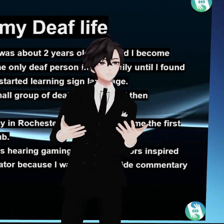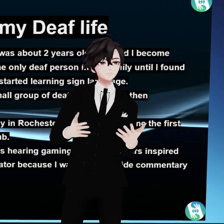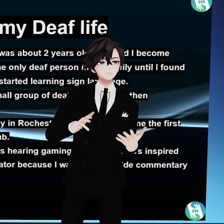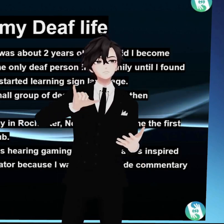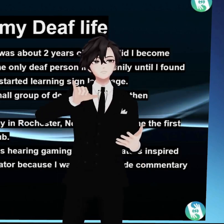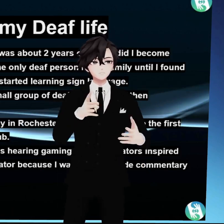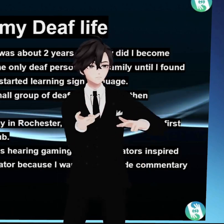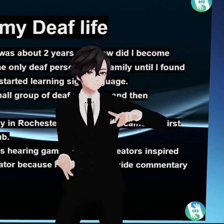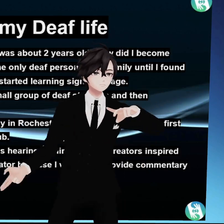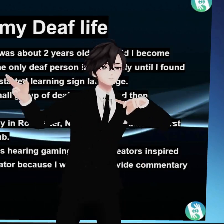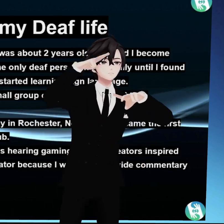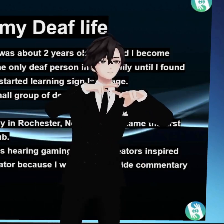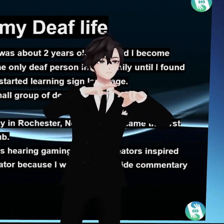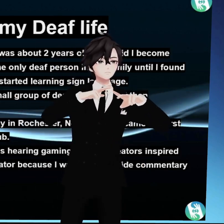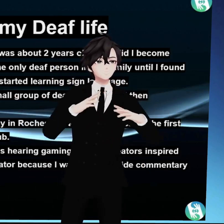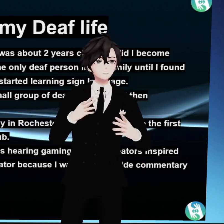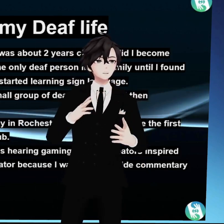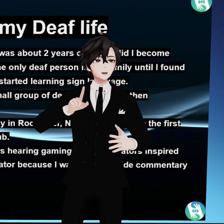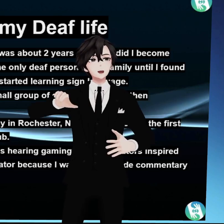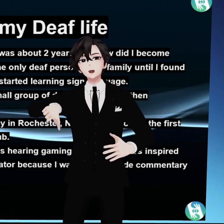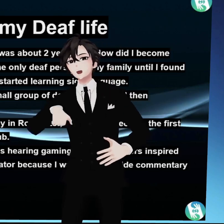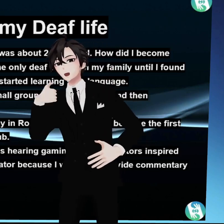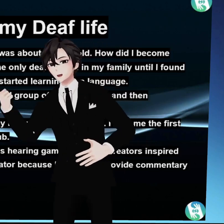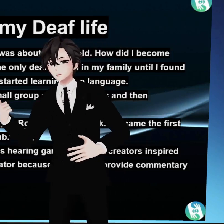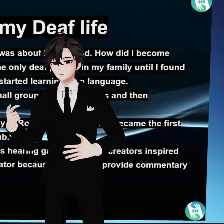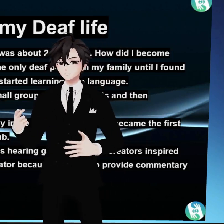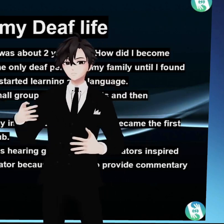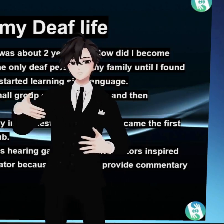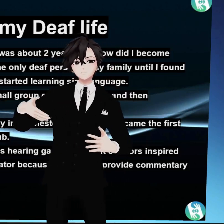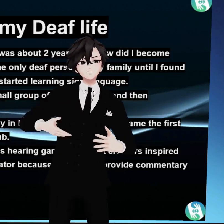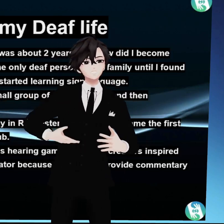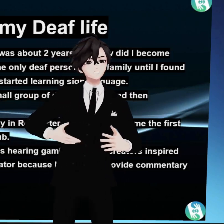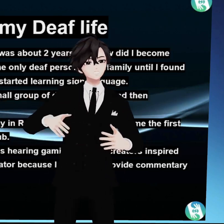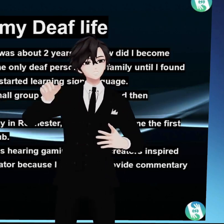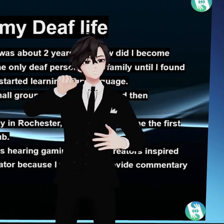Despite hearing loss, we still have this ability, and that in of itself is a gain.